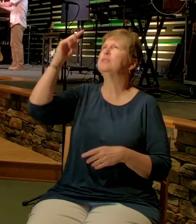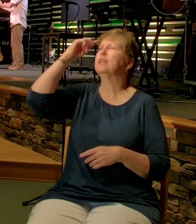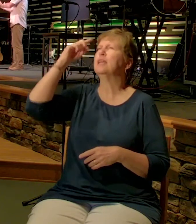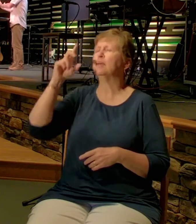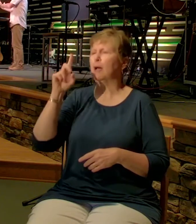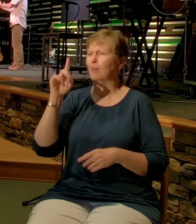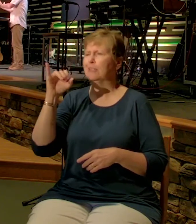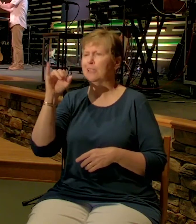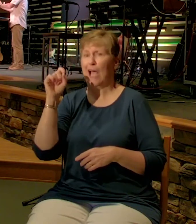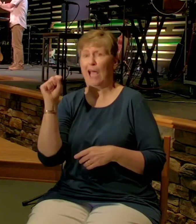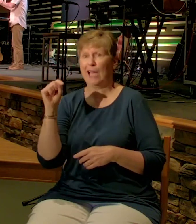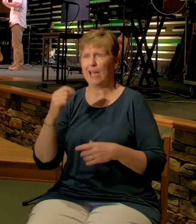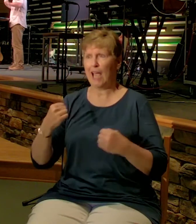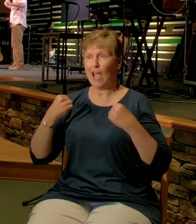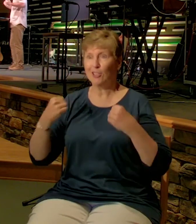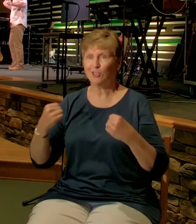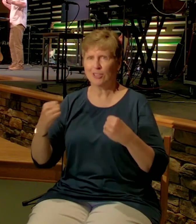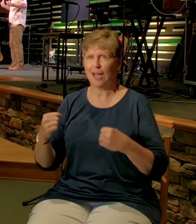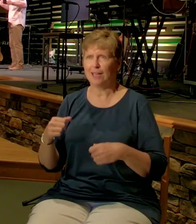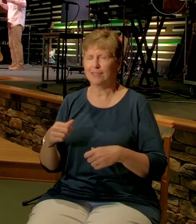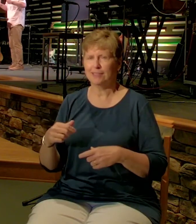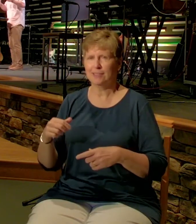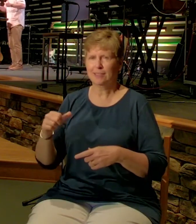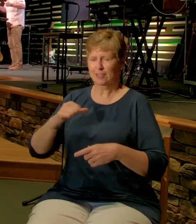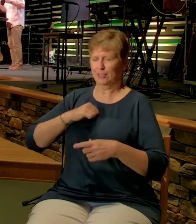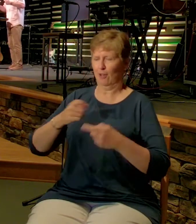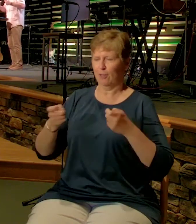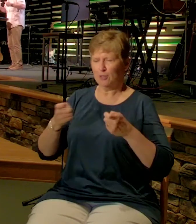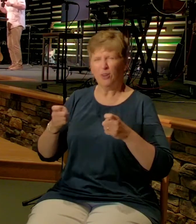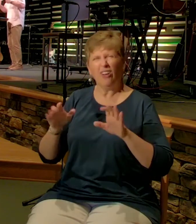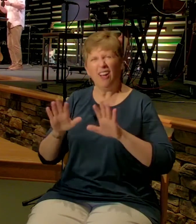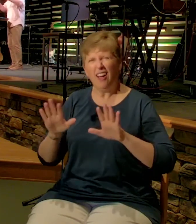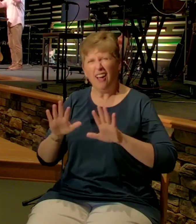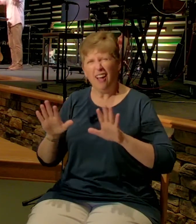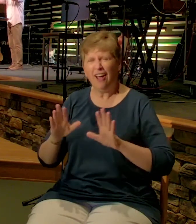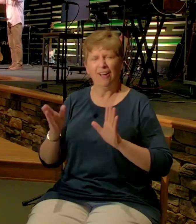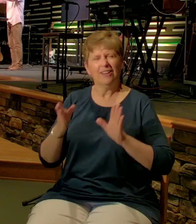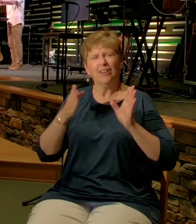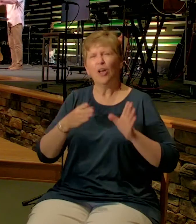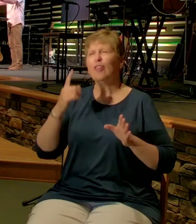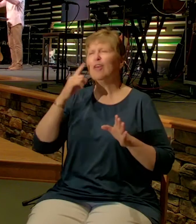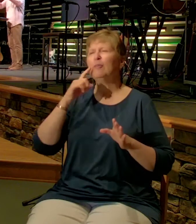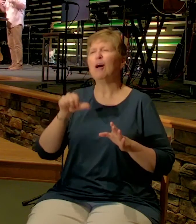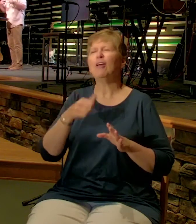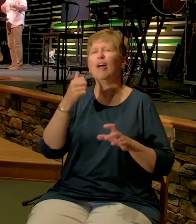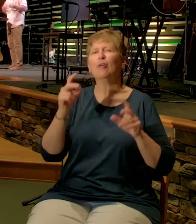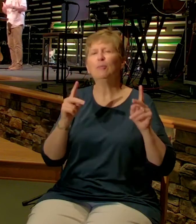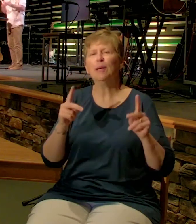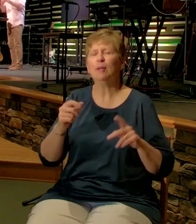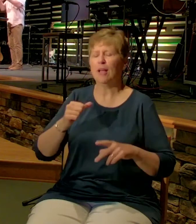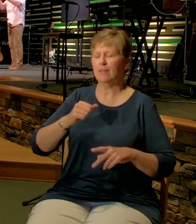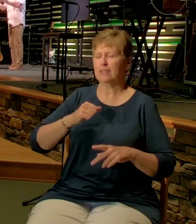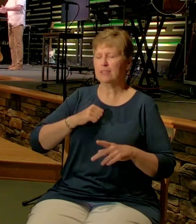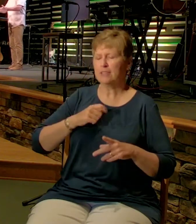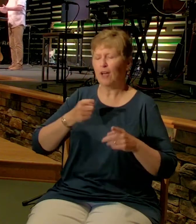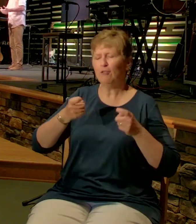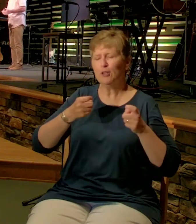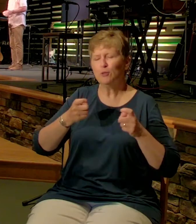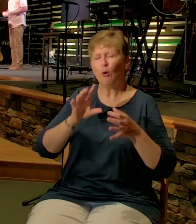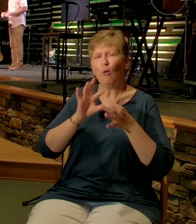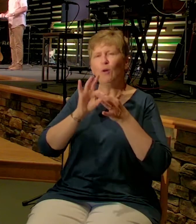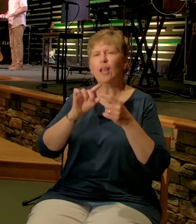and exercising. I really believe God was thinking about self-control when it came to other people, so that you might have a